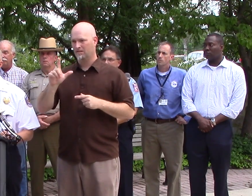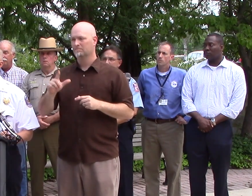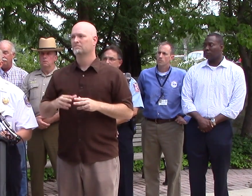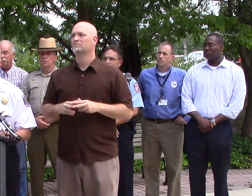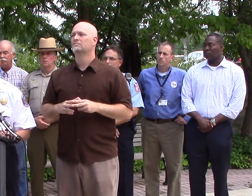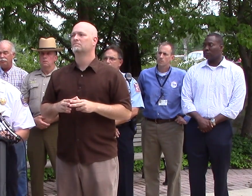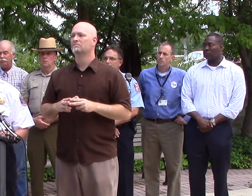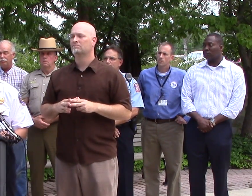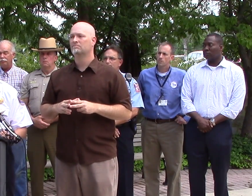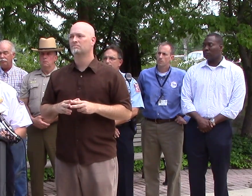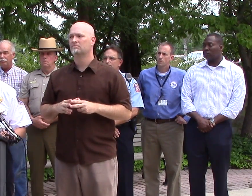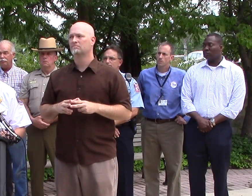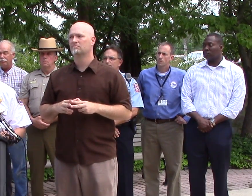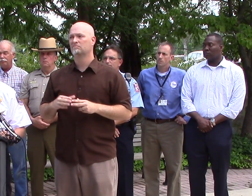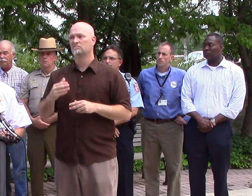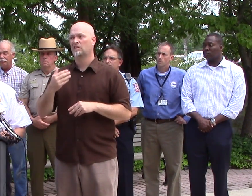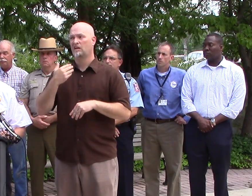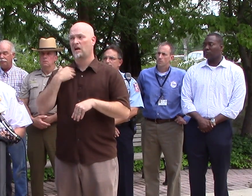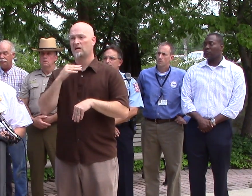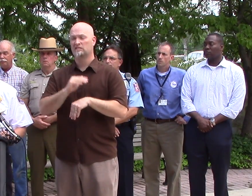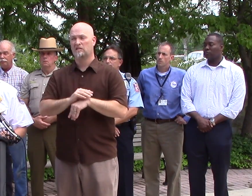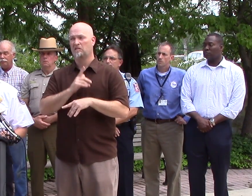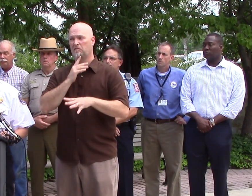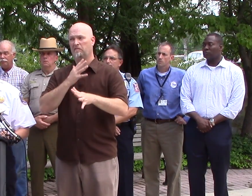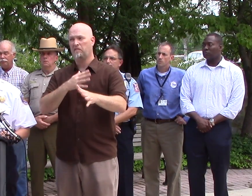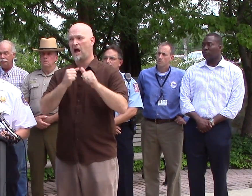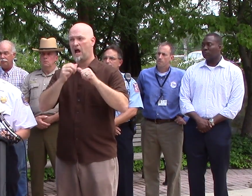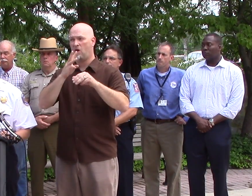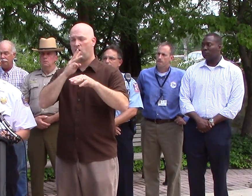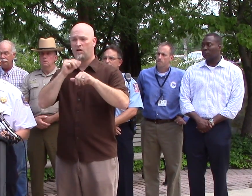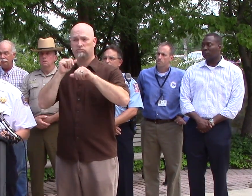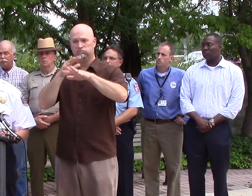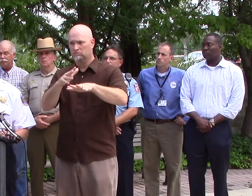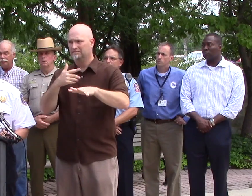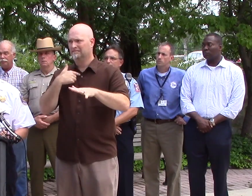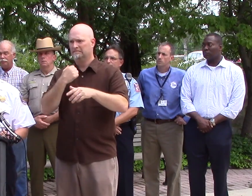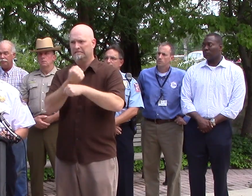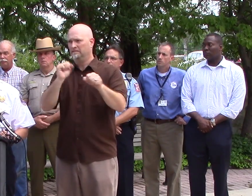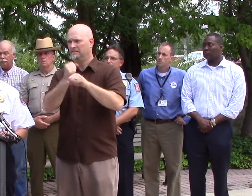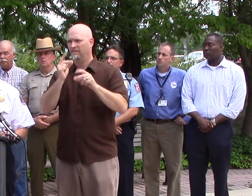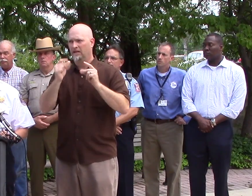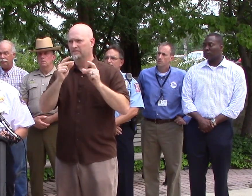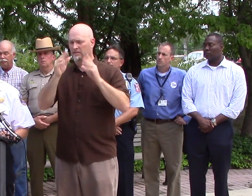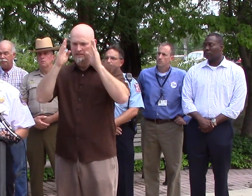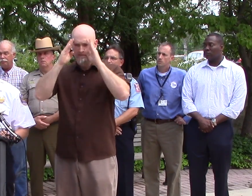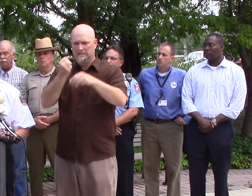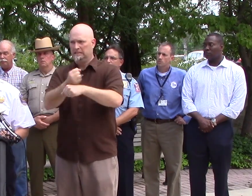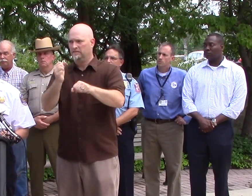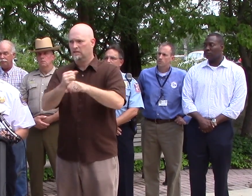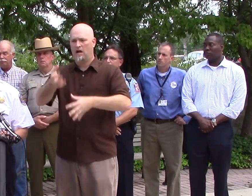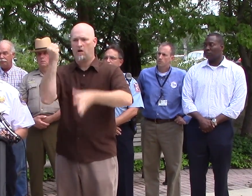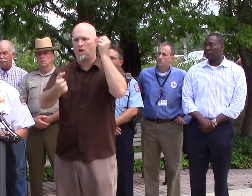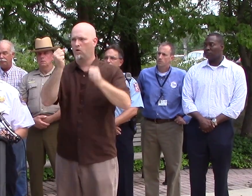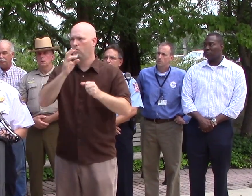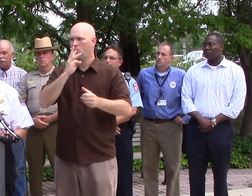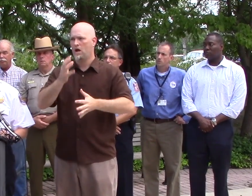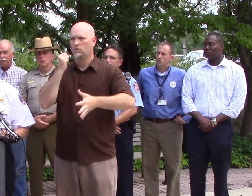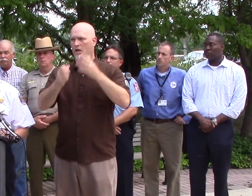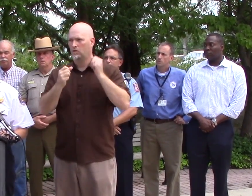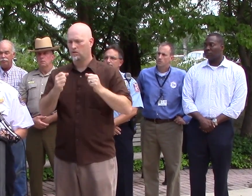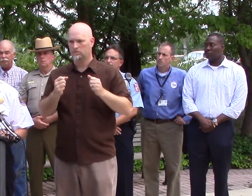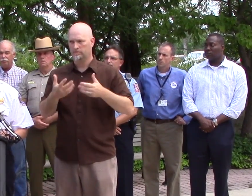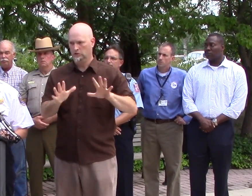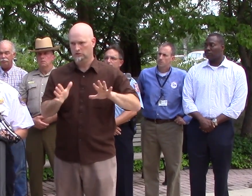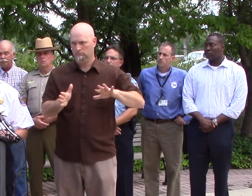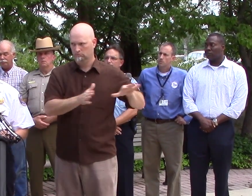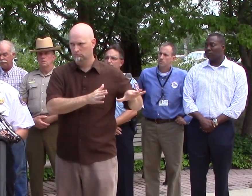swiftwater rescues along Main Street, the Patapsco River. This morning, we shifted gears into secondary searches in